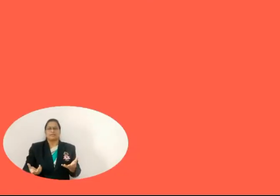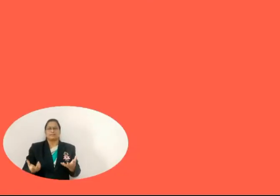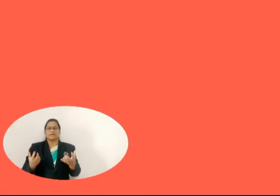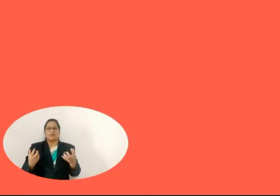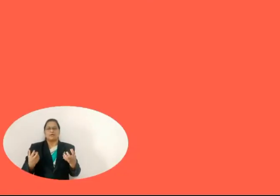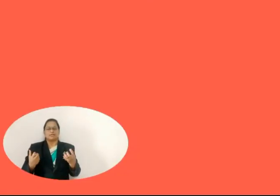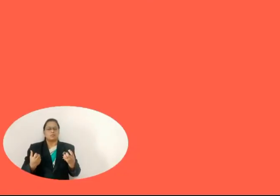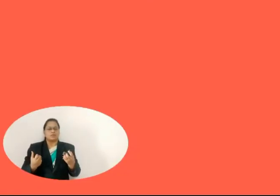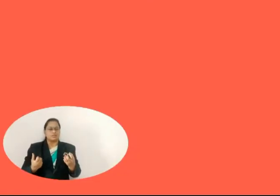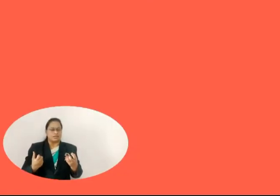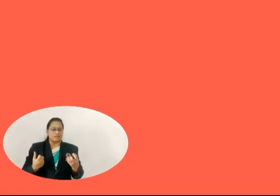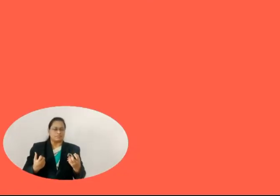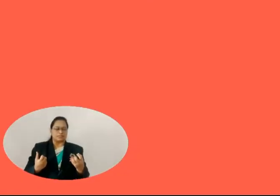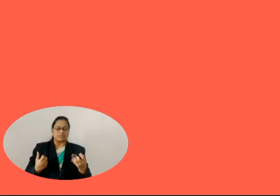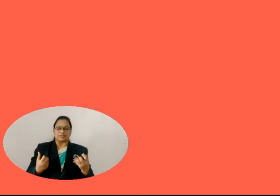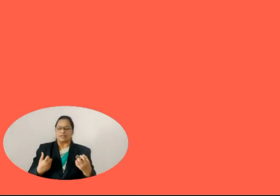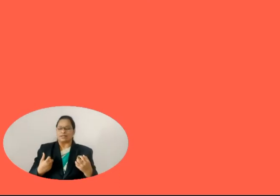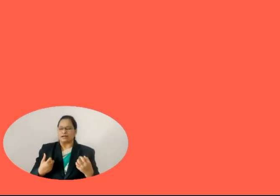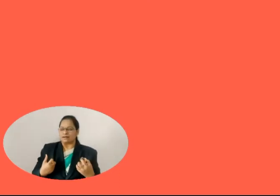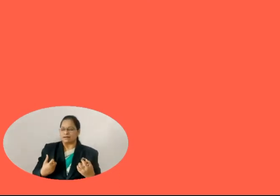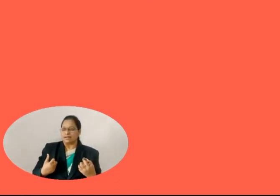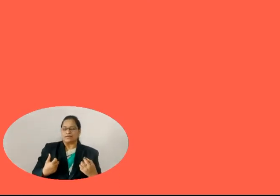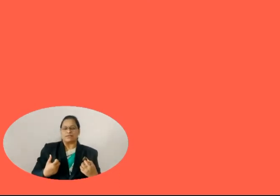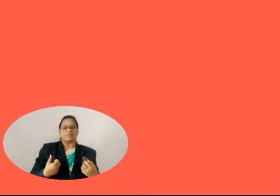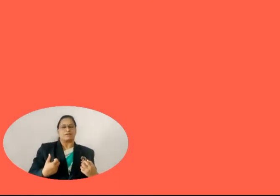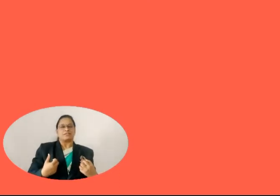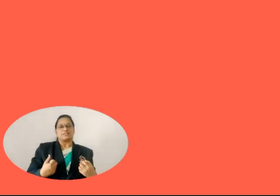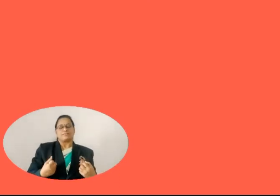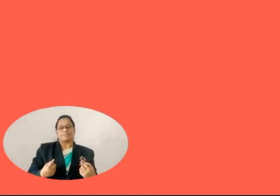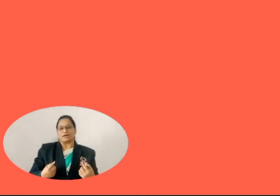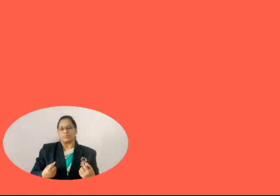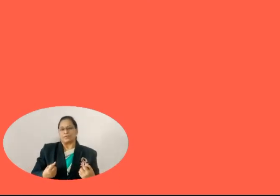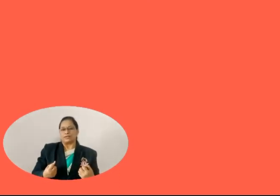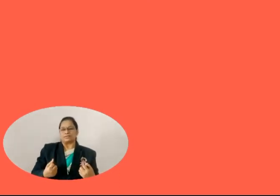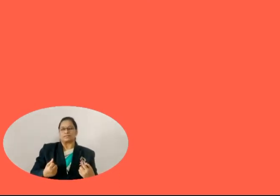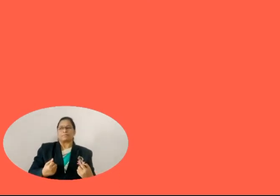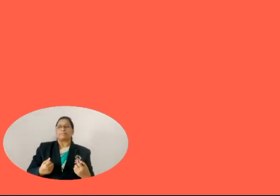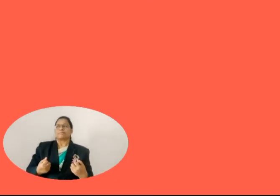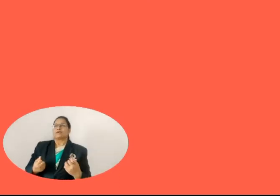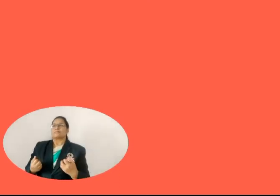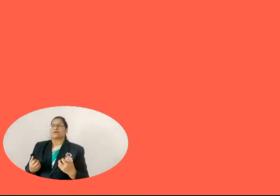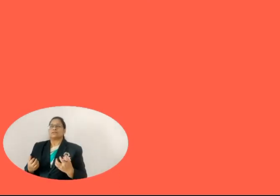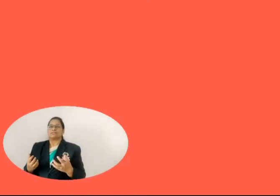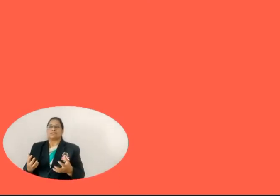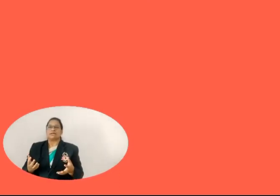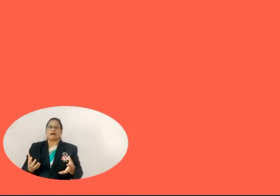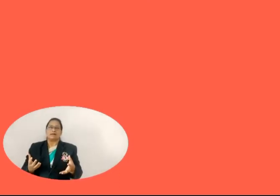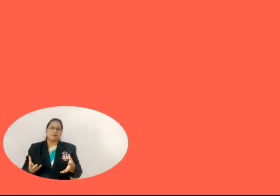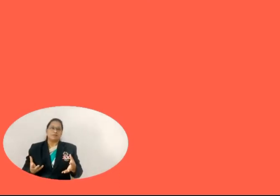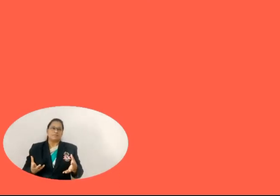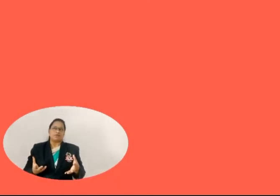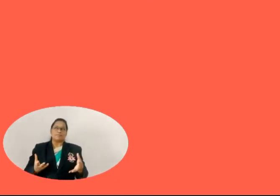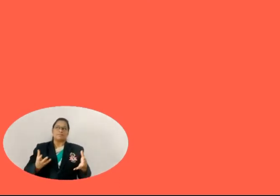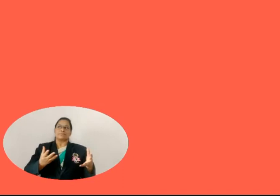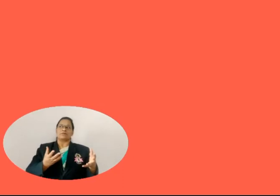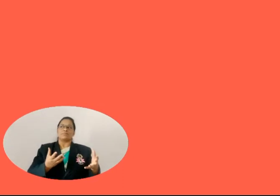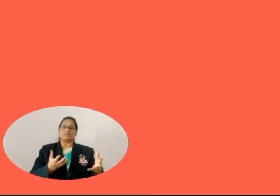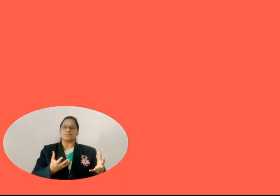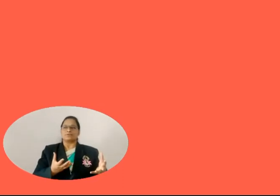may all the sweet items are there, they are giving us carbohydrates because they are made from most of the